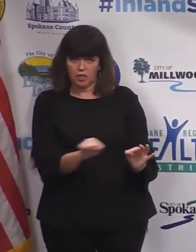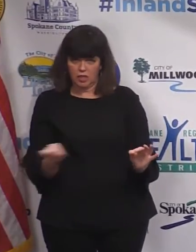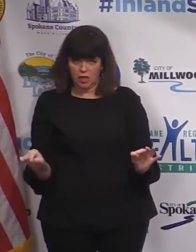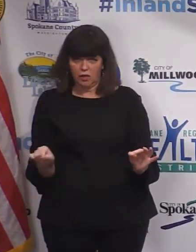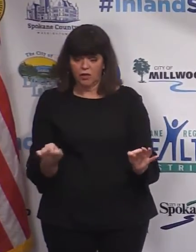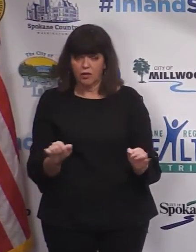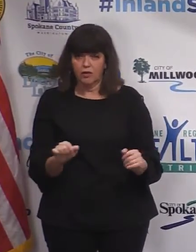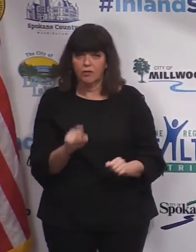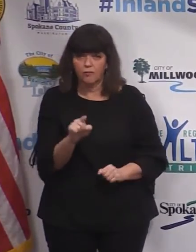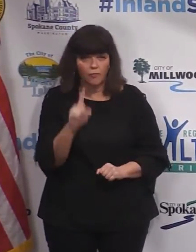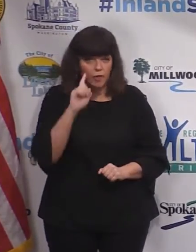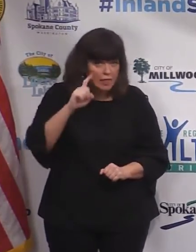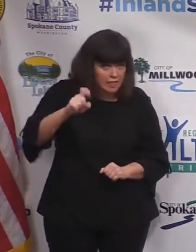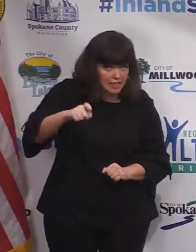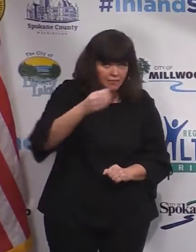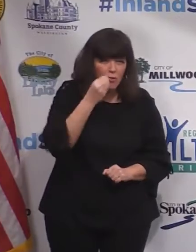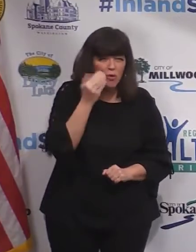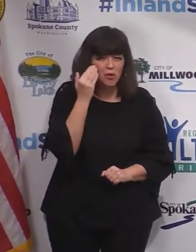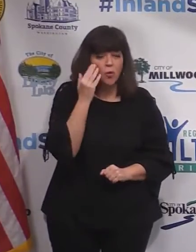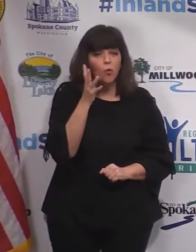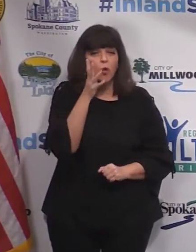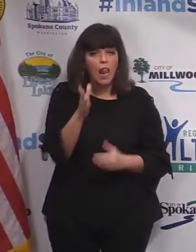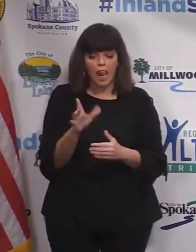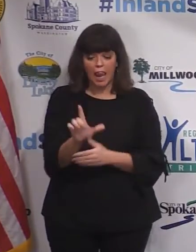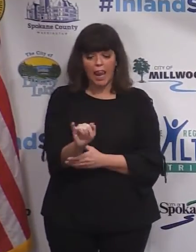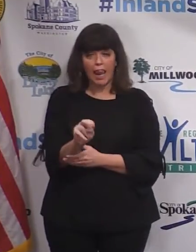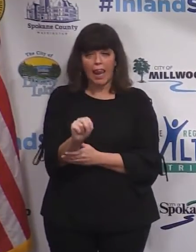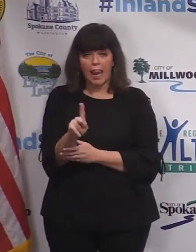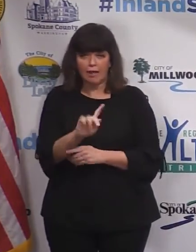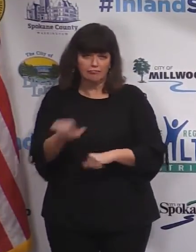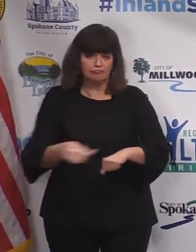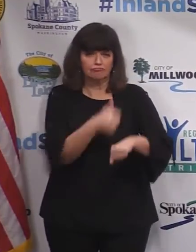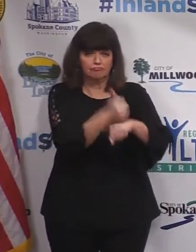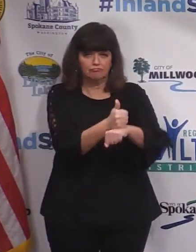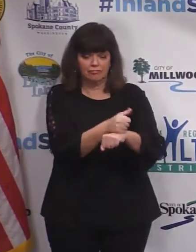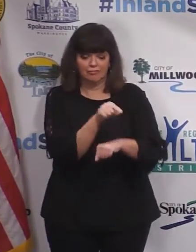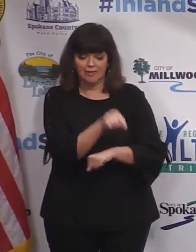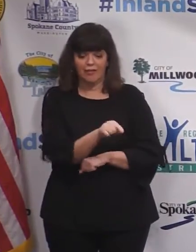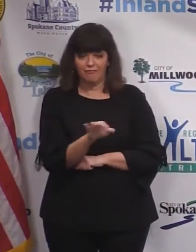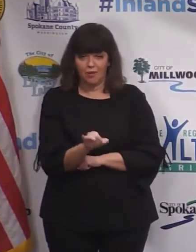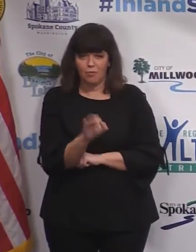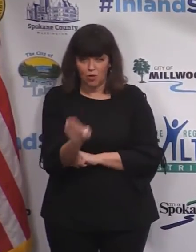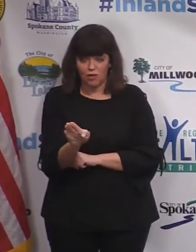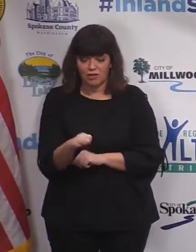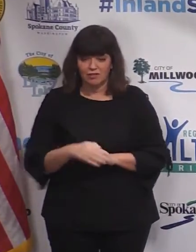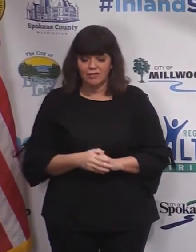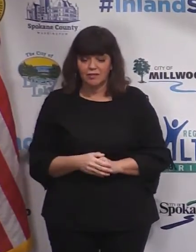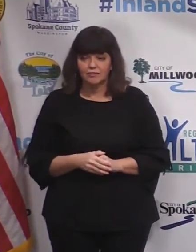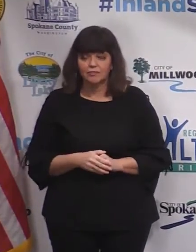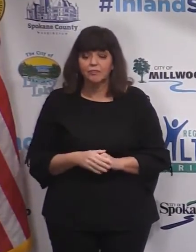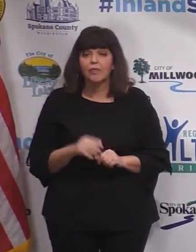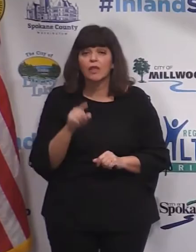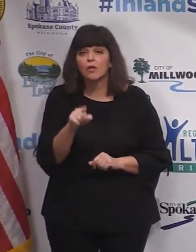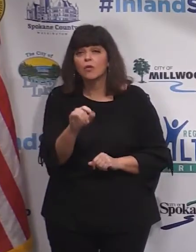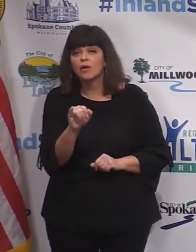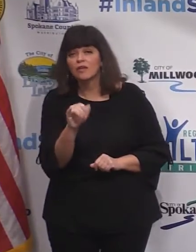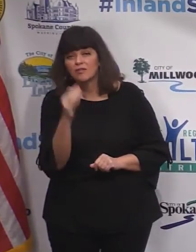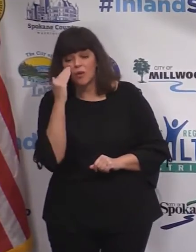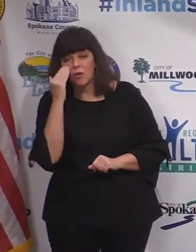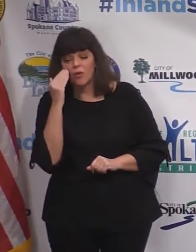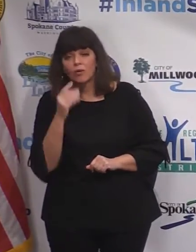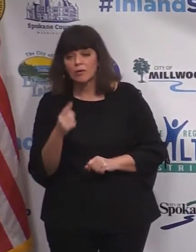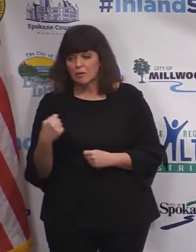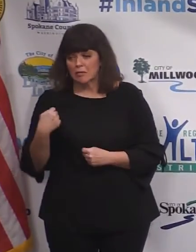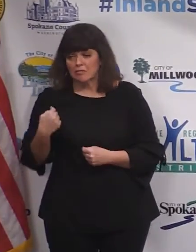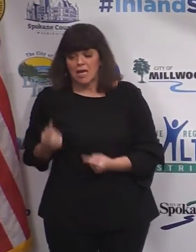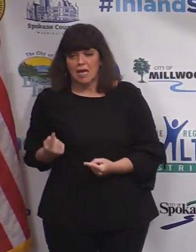foodlifeline.org/need-food. It's a mouthful. We'll share the link. If history provides us any kind of insight, during the last recession, the needs of our